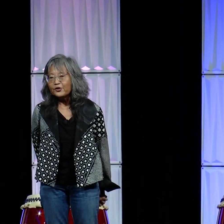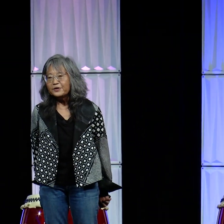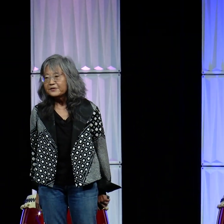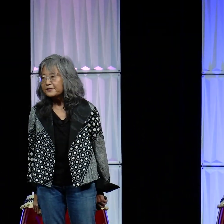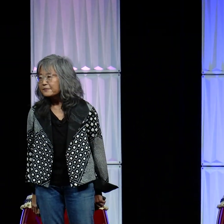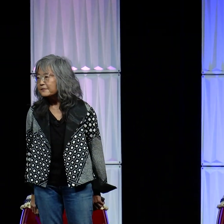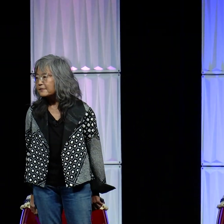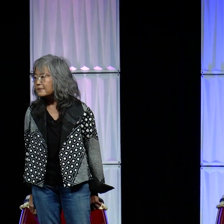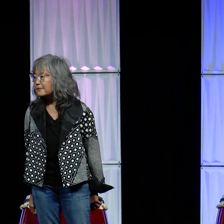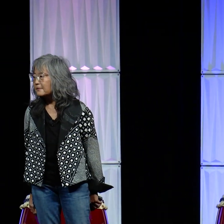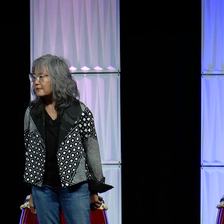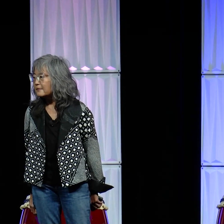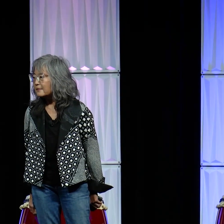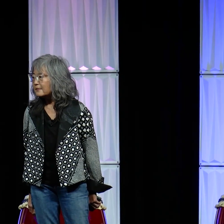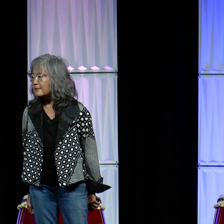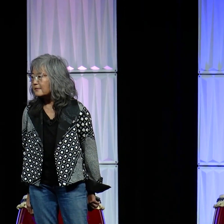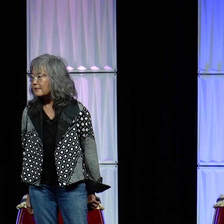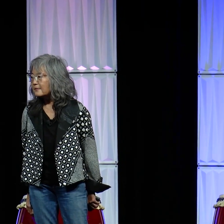And I couldn't.